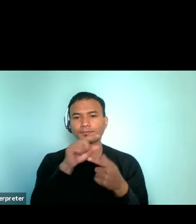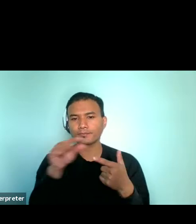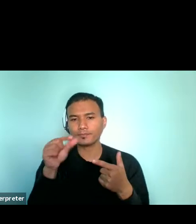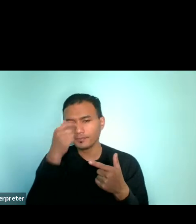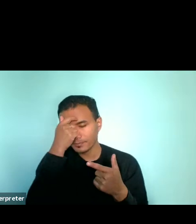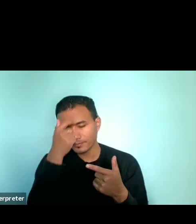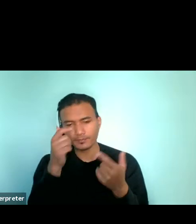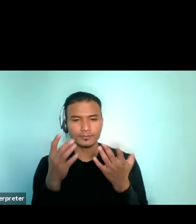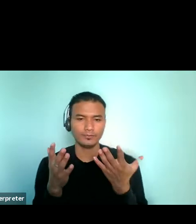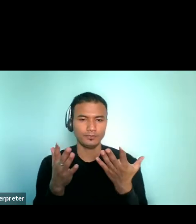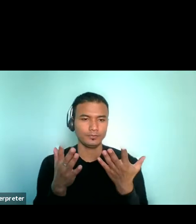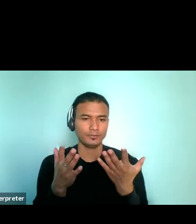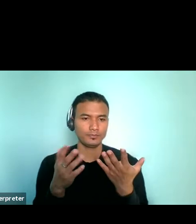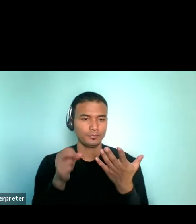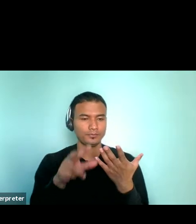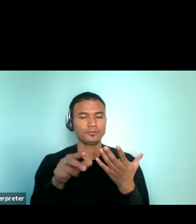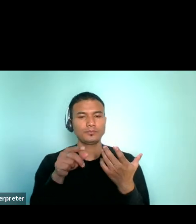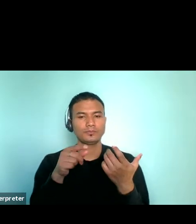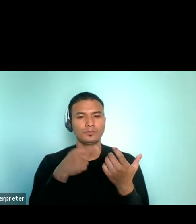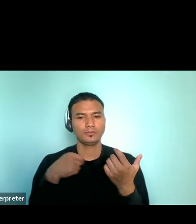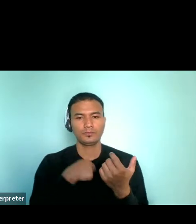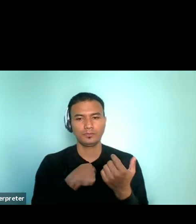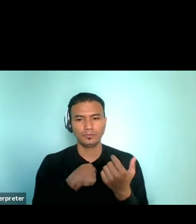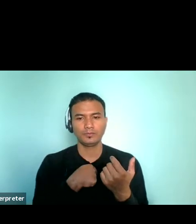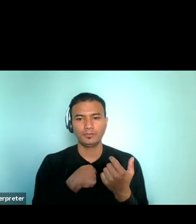just like to flag here, that